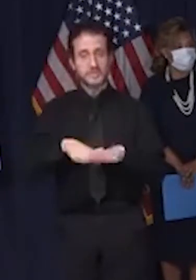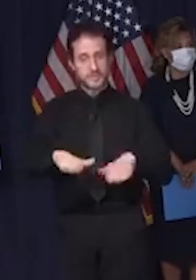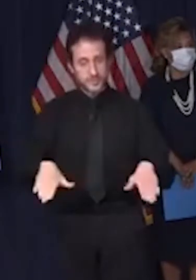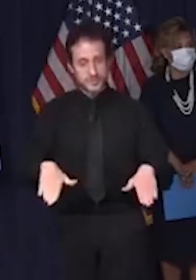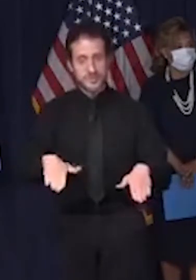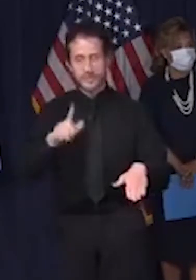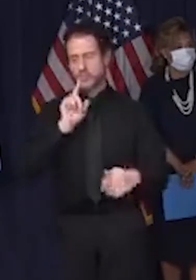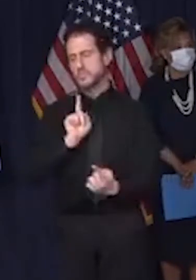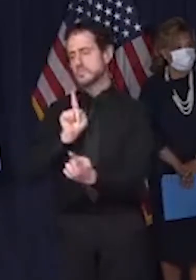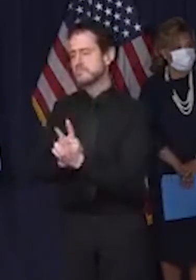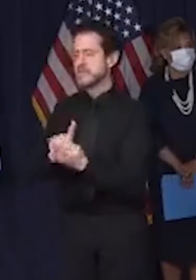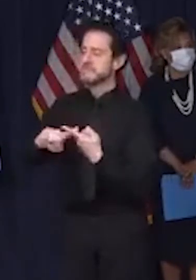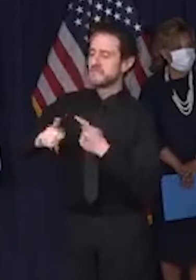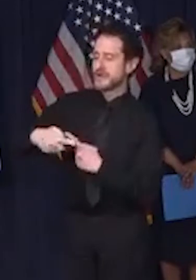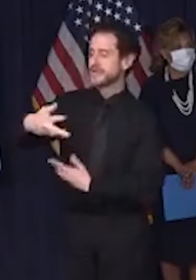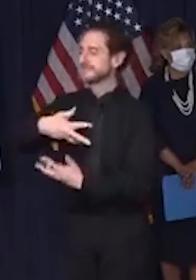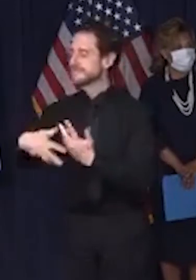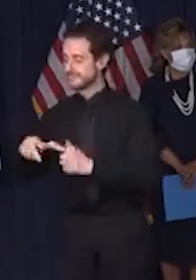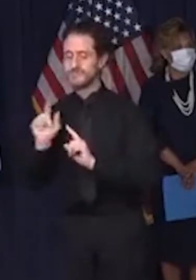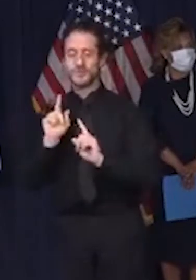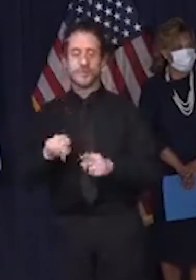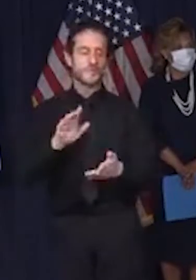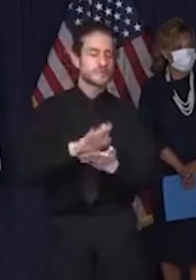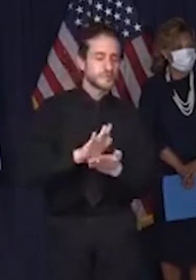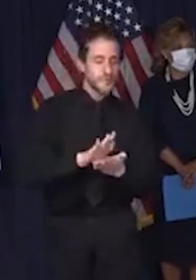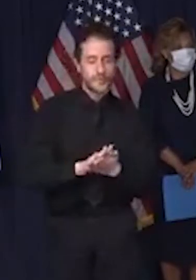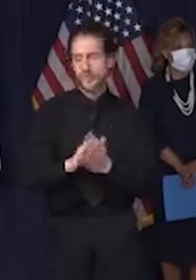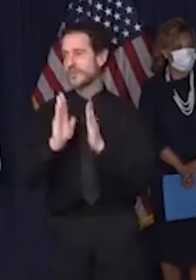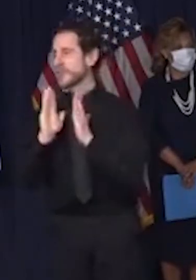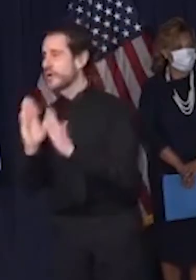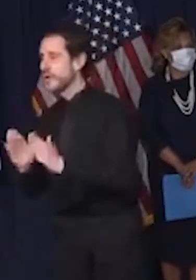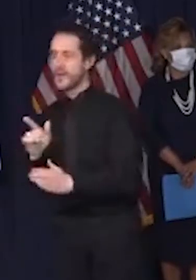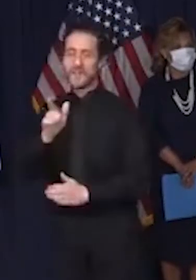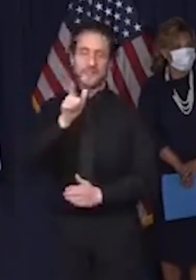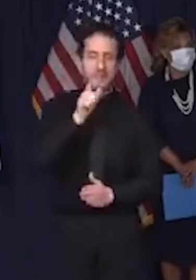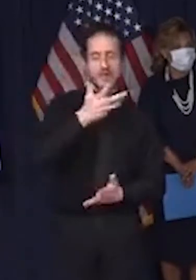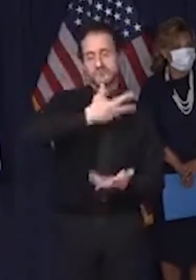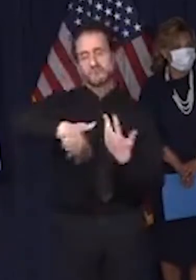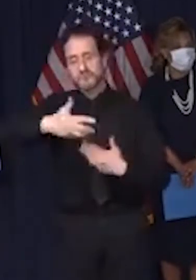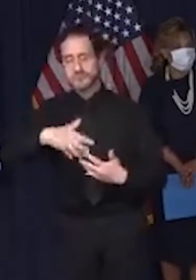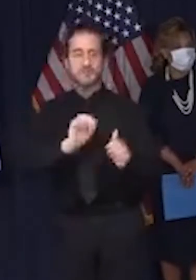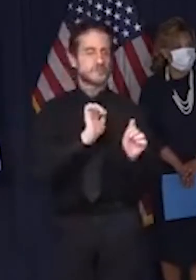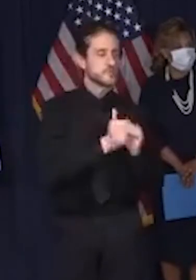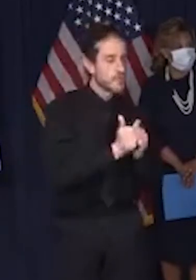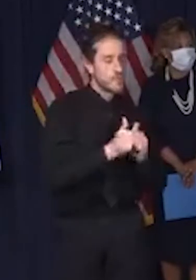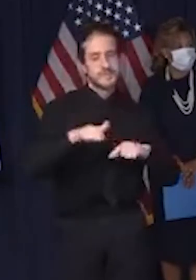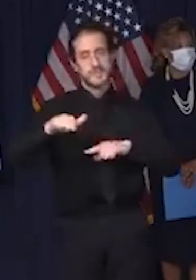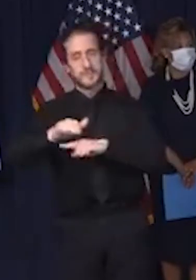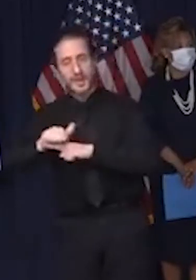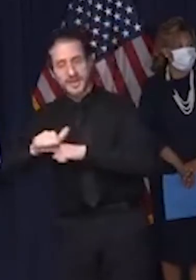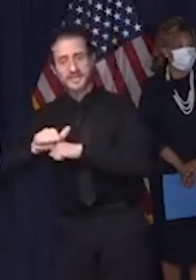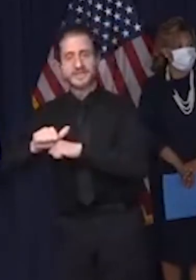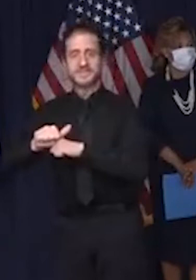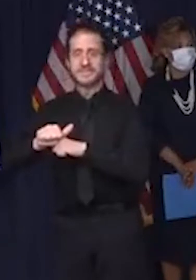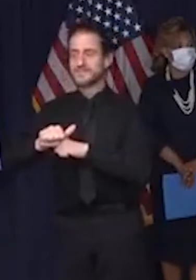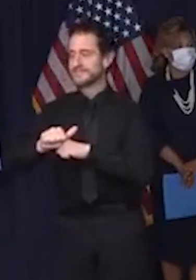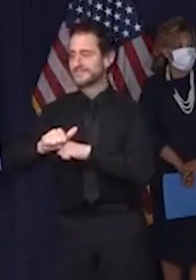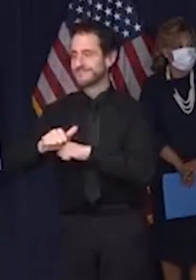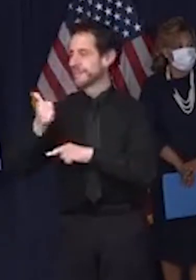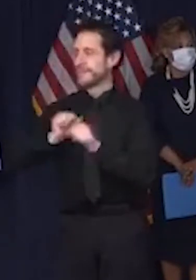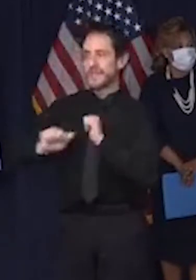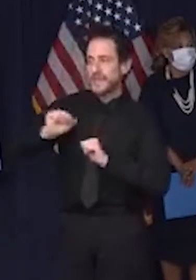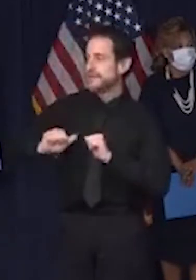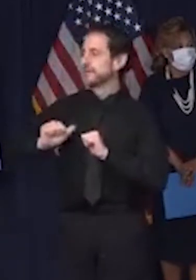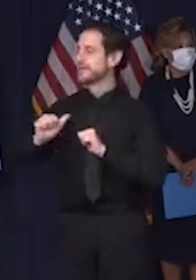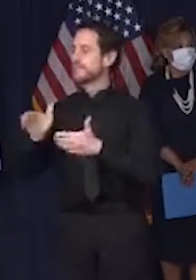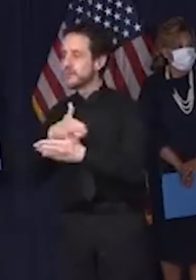meet up with their friends in the classrooms and hallways during lunch, at sports practices, and for extracurriculars,